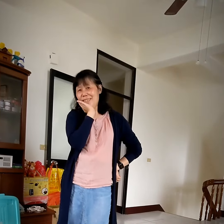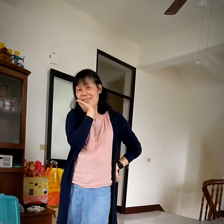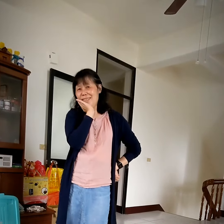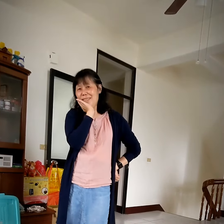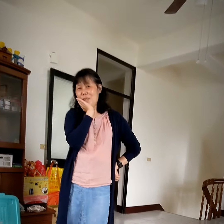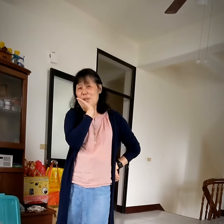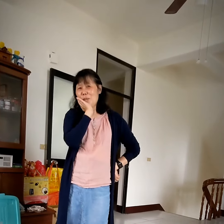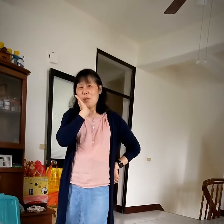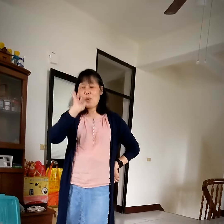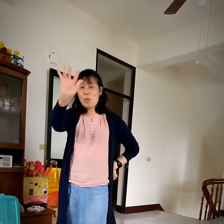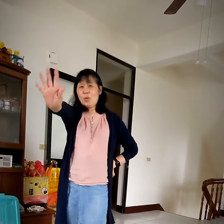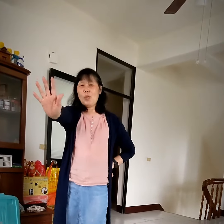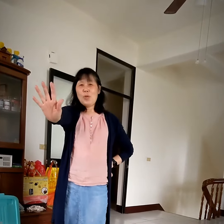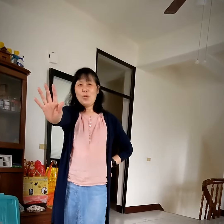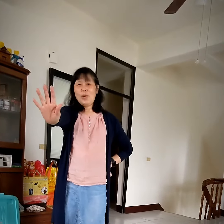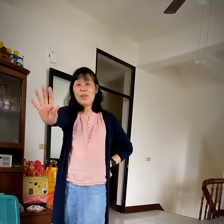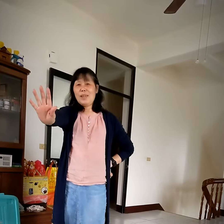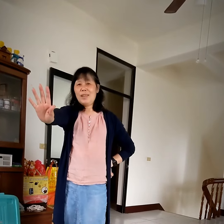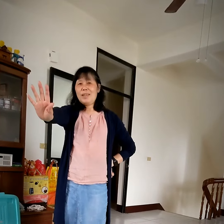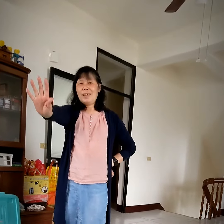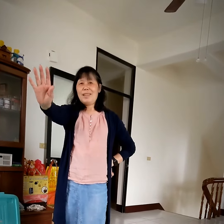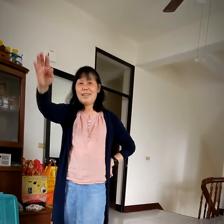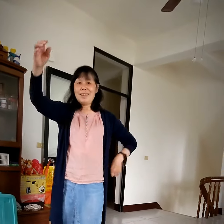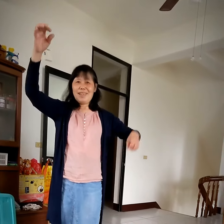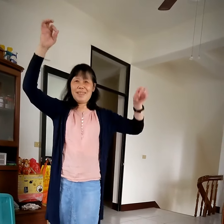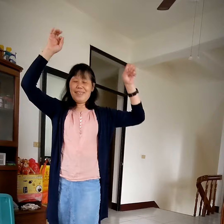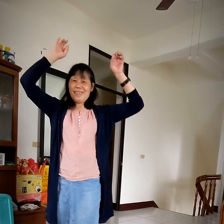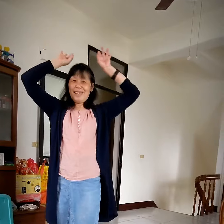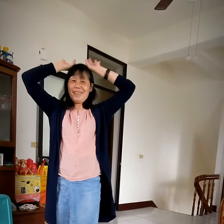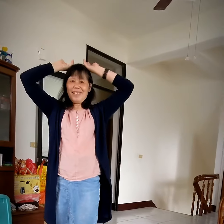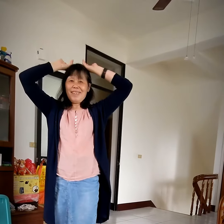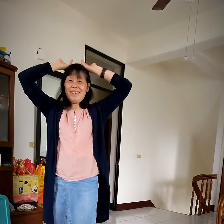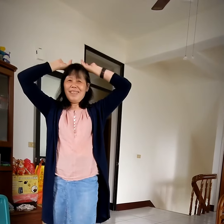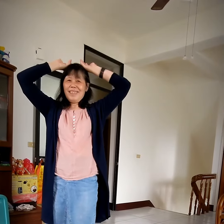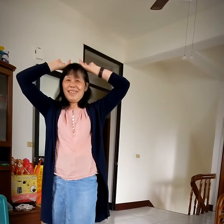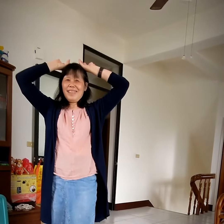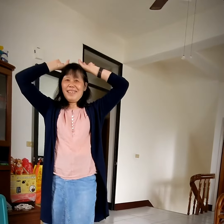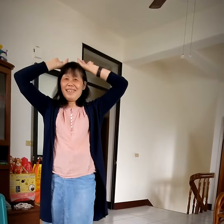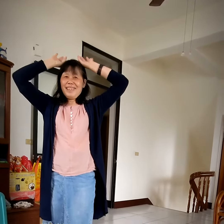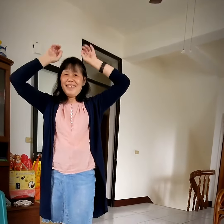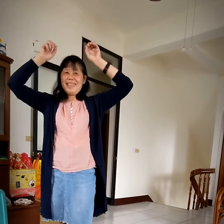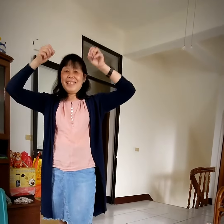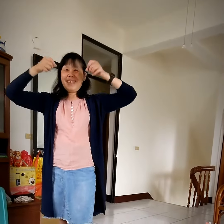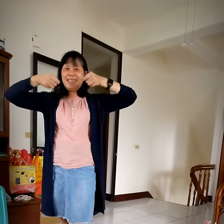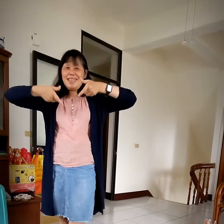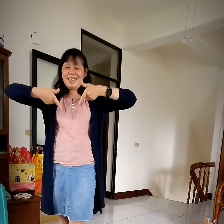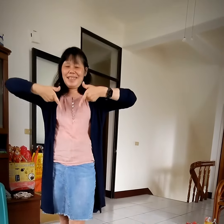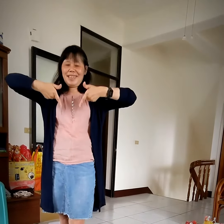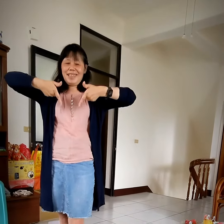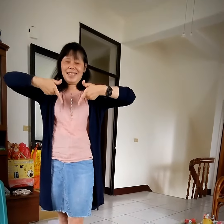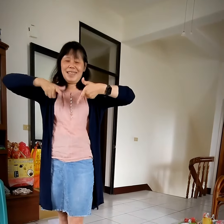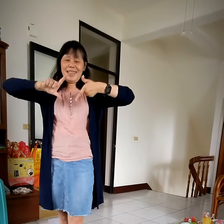And I'm like years old I don't to say that you love me only in love